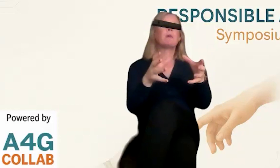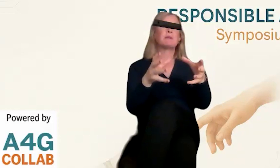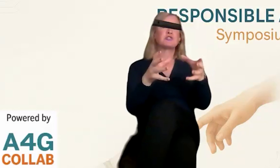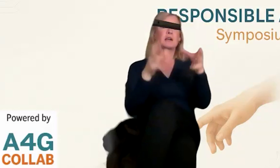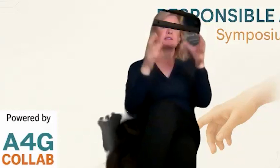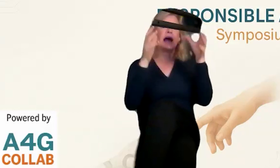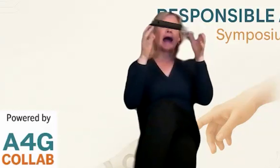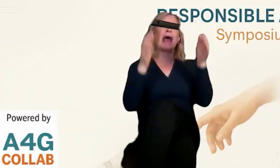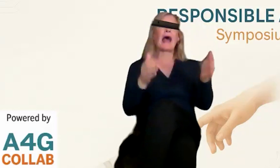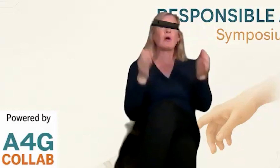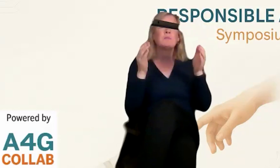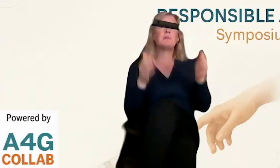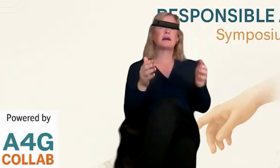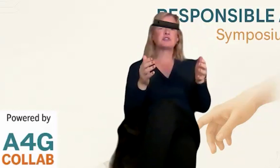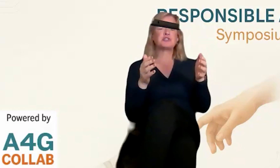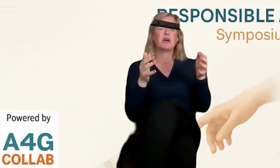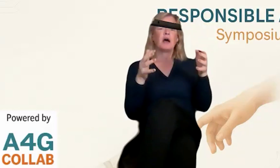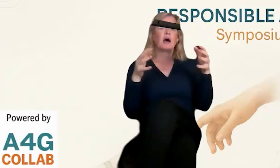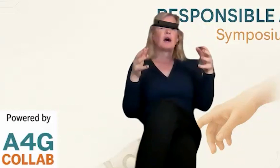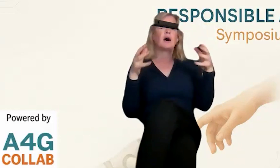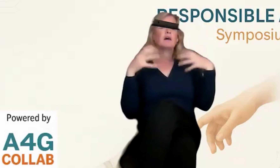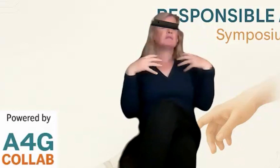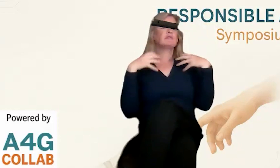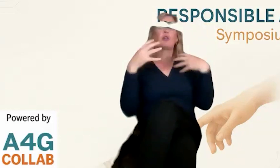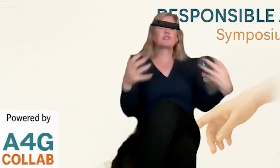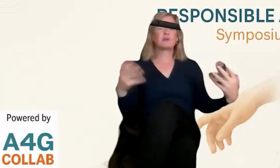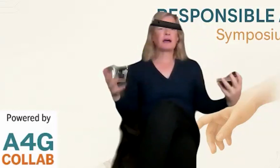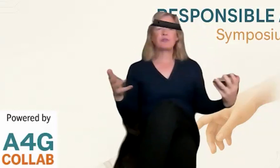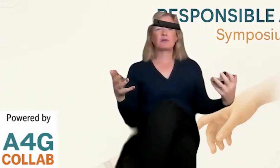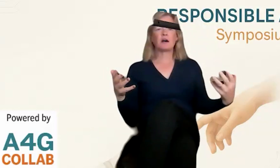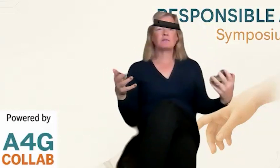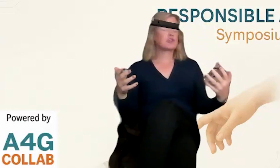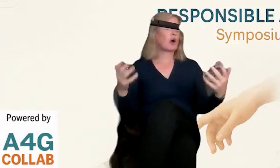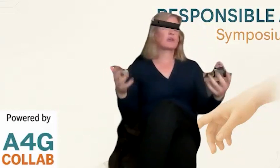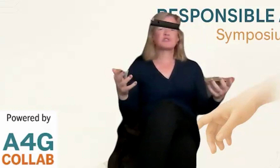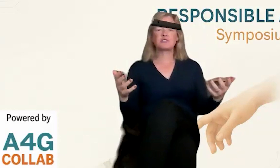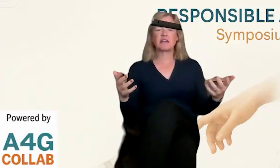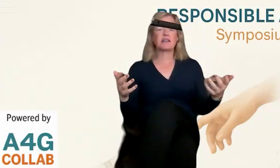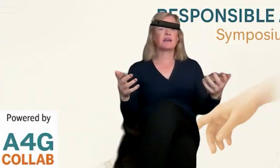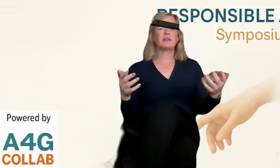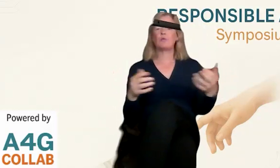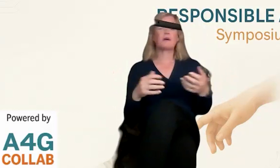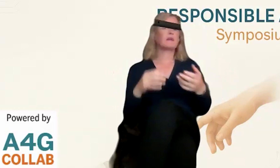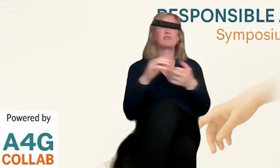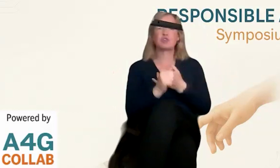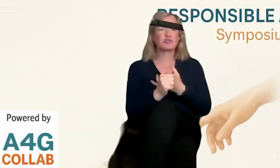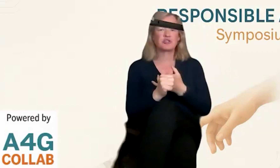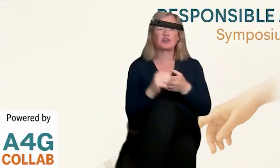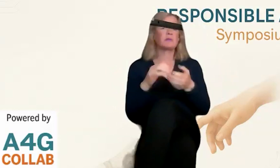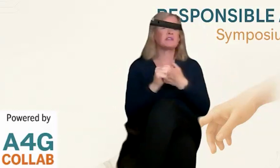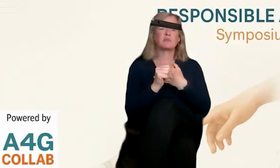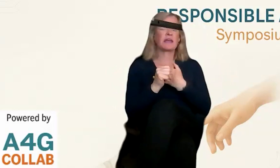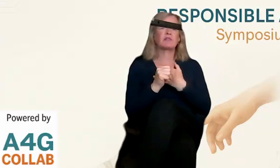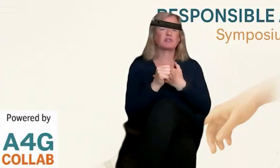many people might be shocked how much of long-term health outcomes are associated with